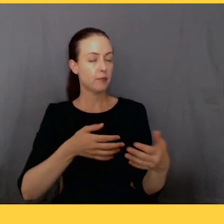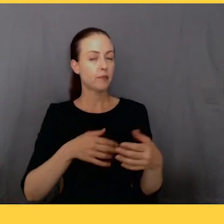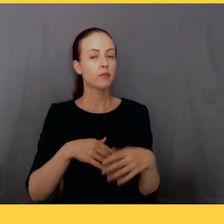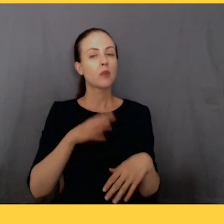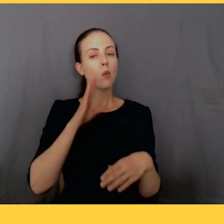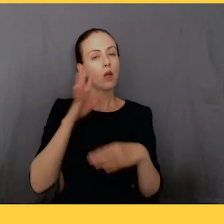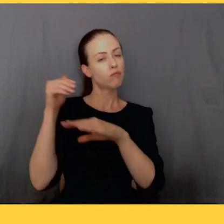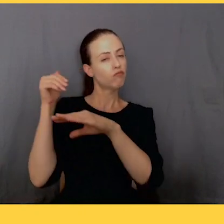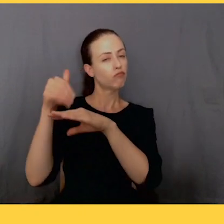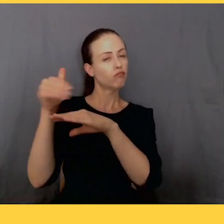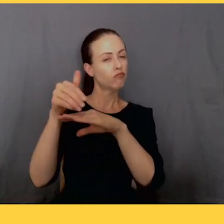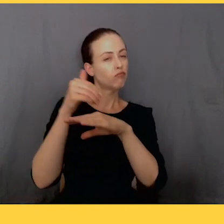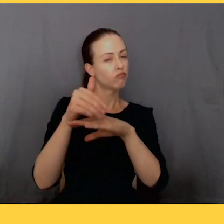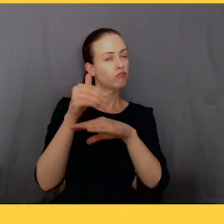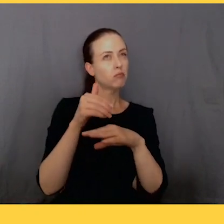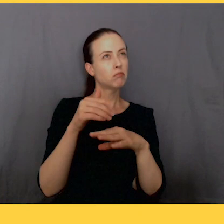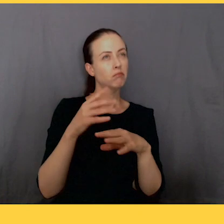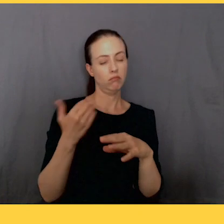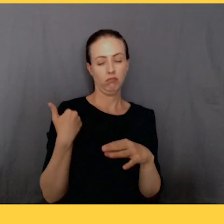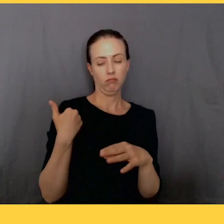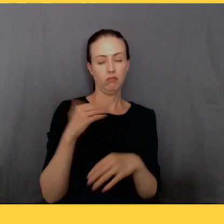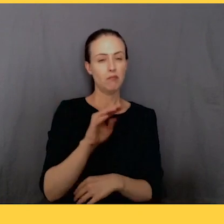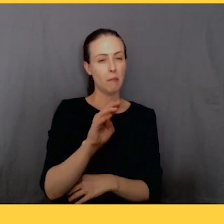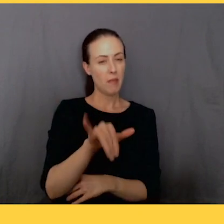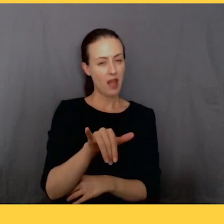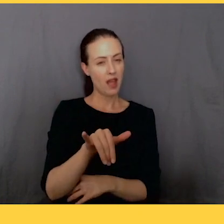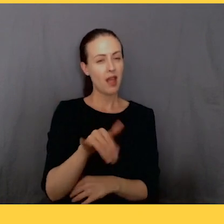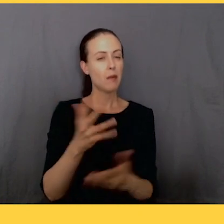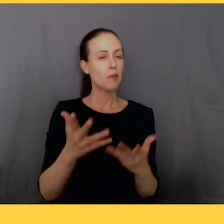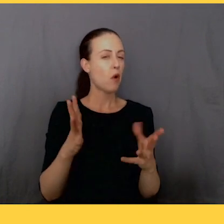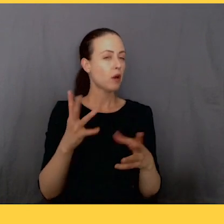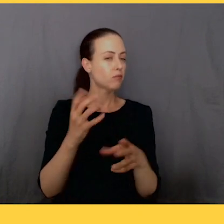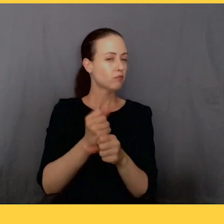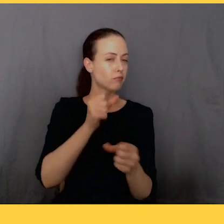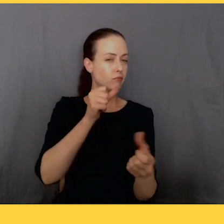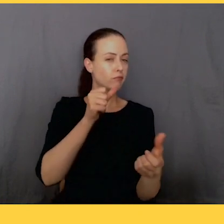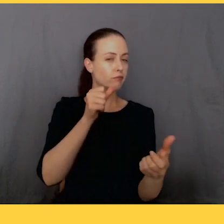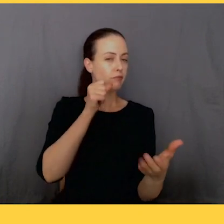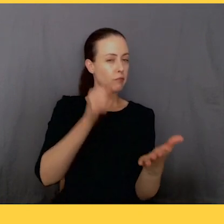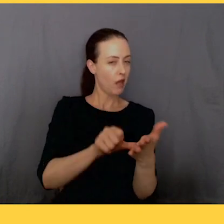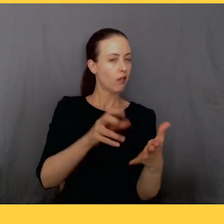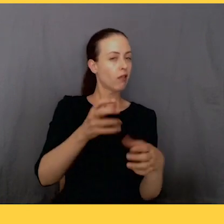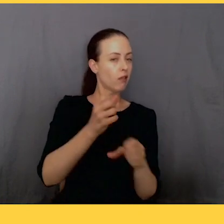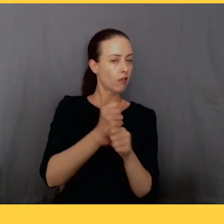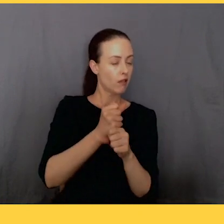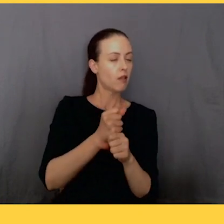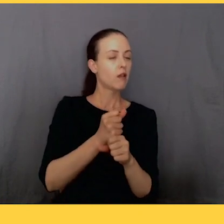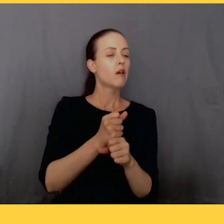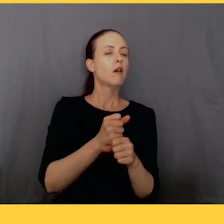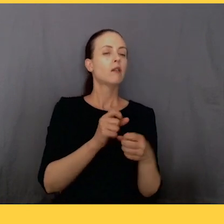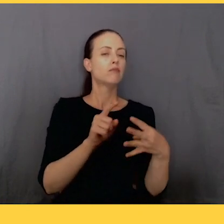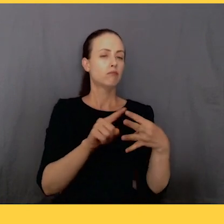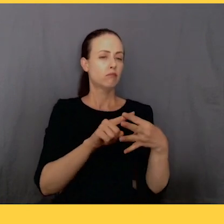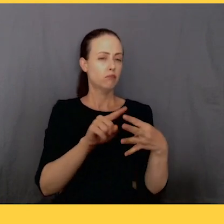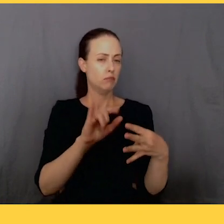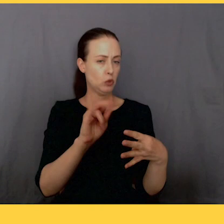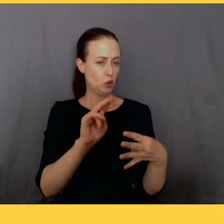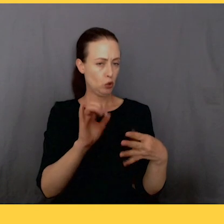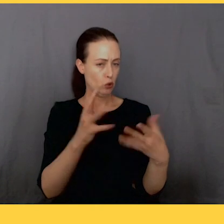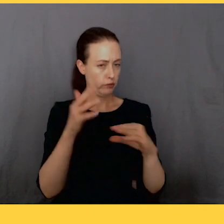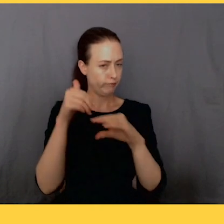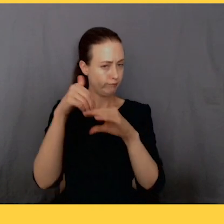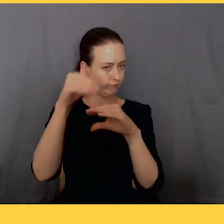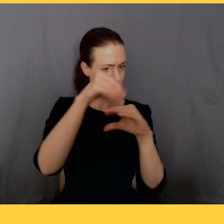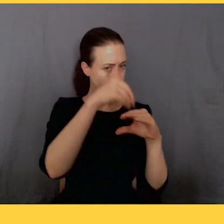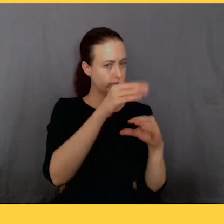going out, they started out in May. You may have received one already. We also sent them out in early June. And every